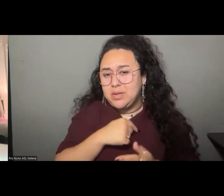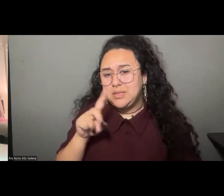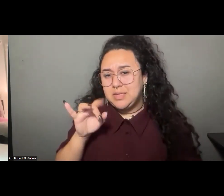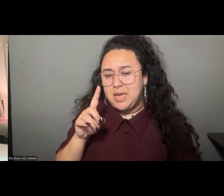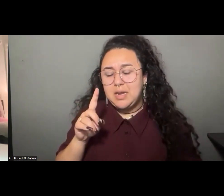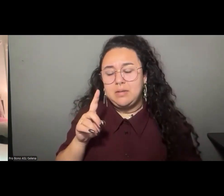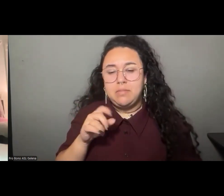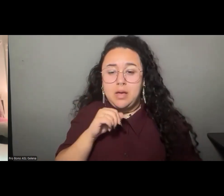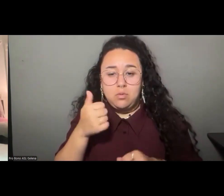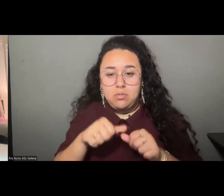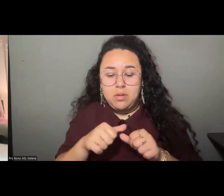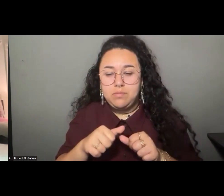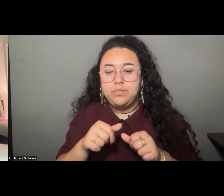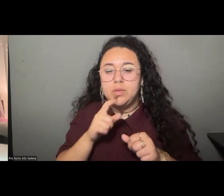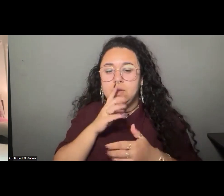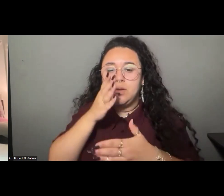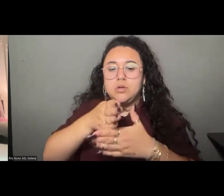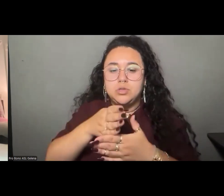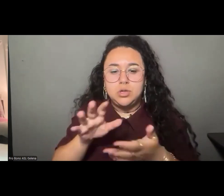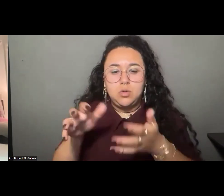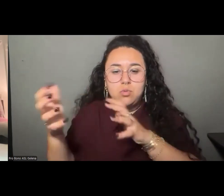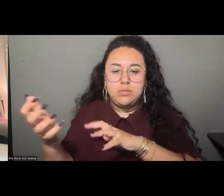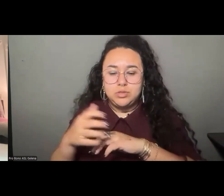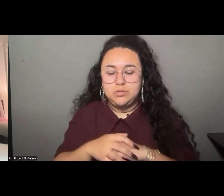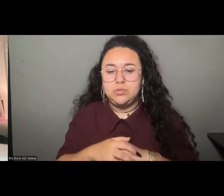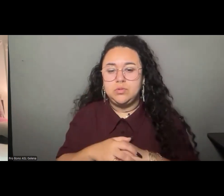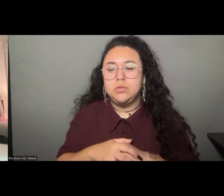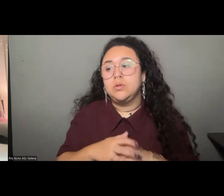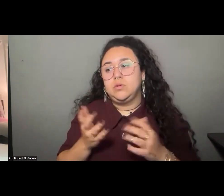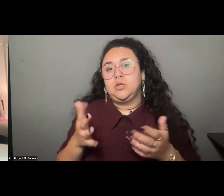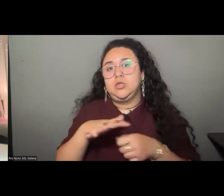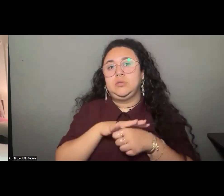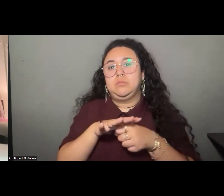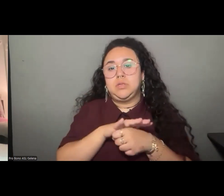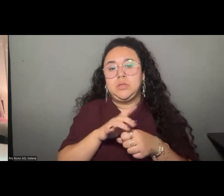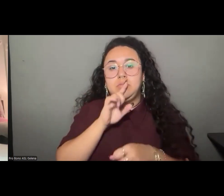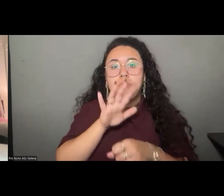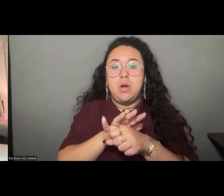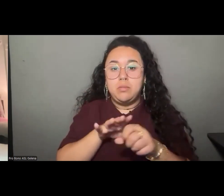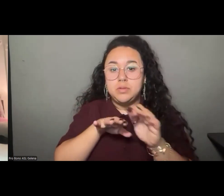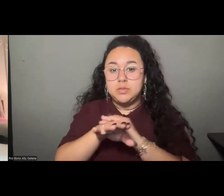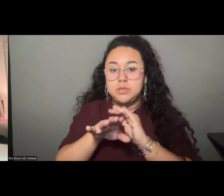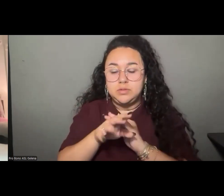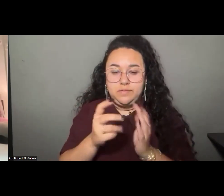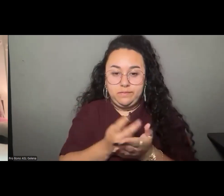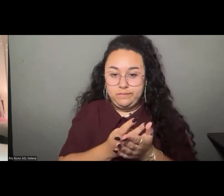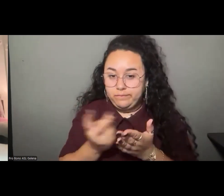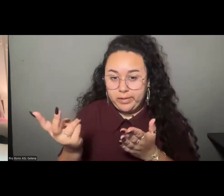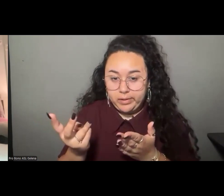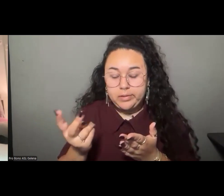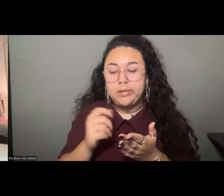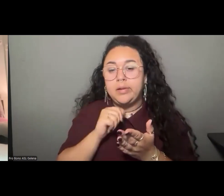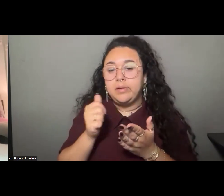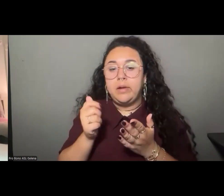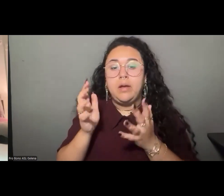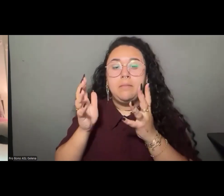now. But it was an intervention and interruption where we're like, we're in this space. It promised us access. It failed. We're not abandoning each